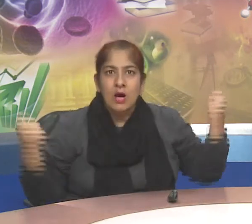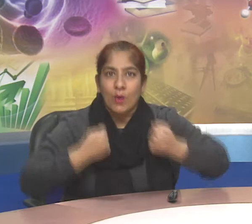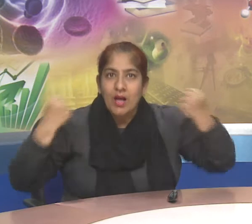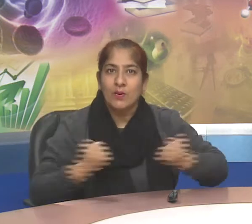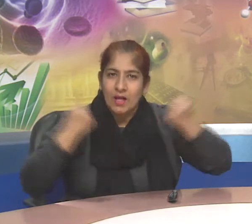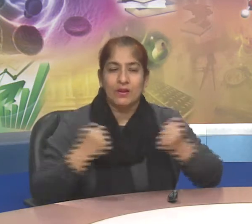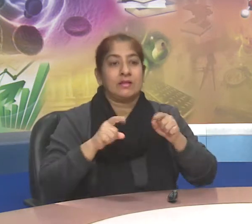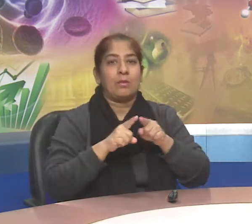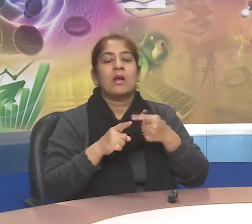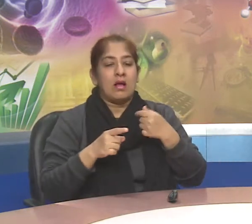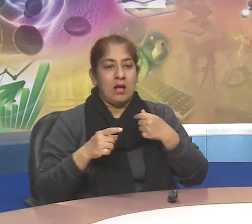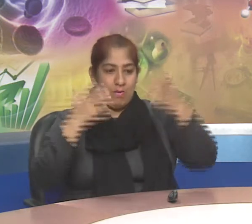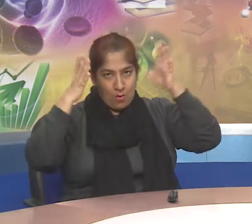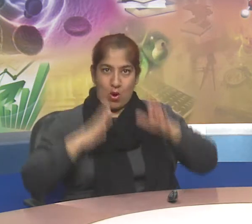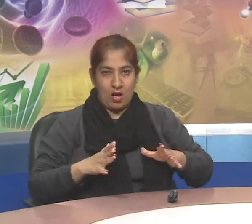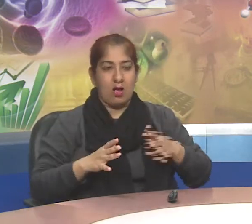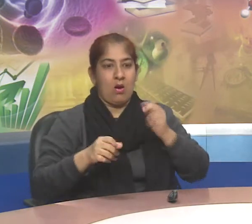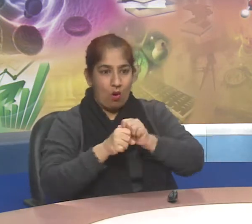The third word is activity.